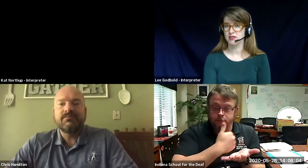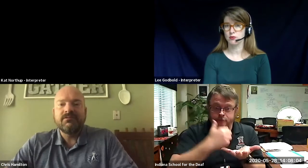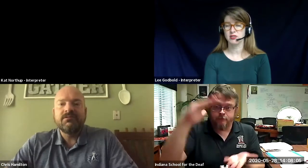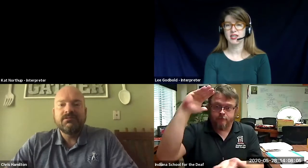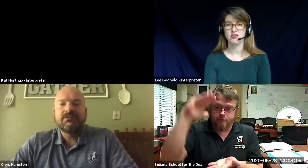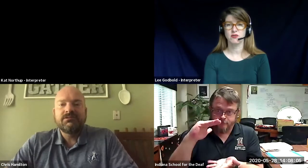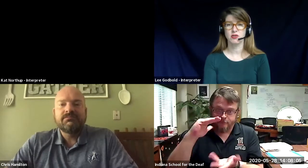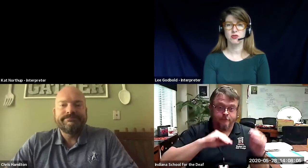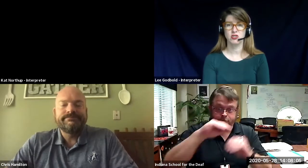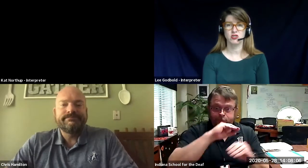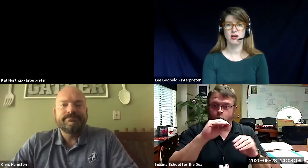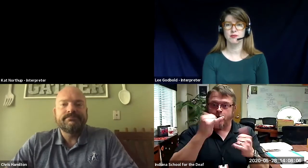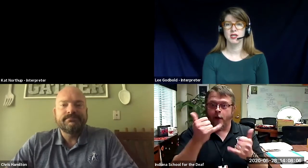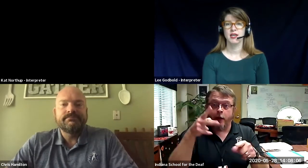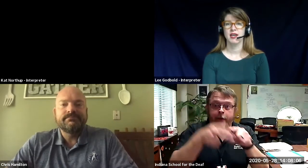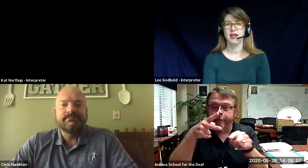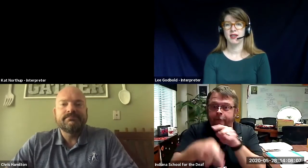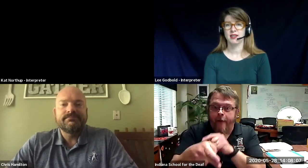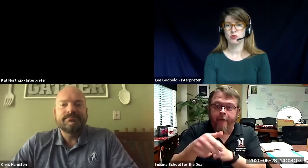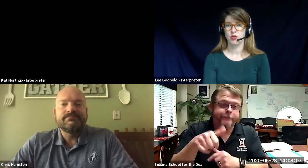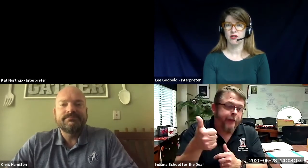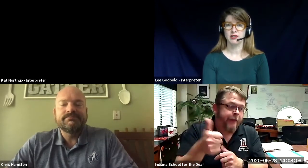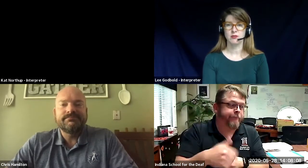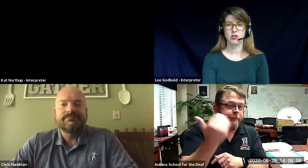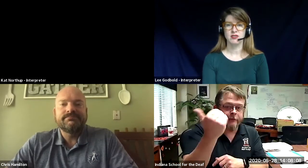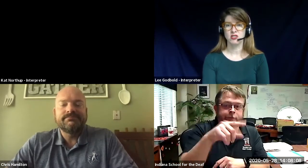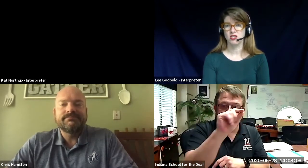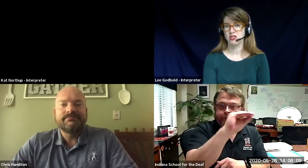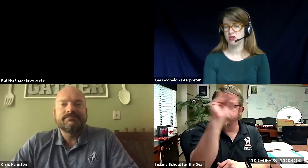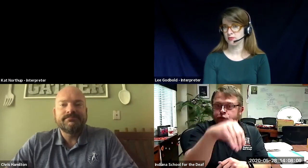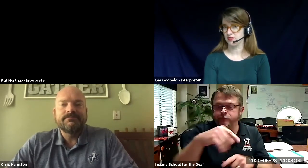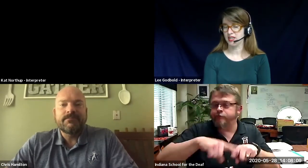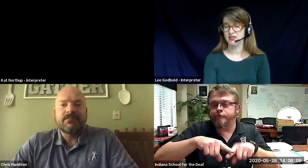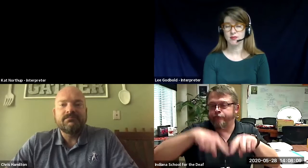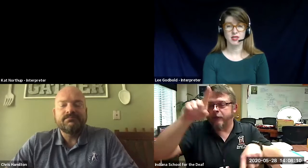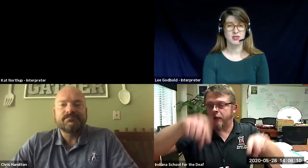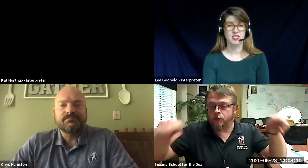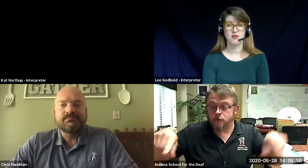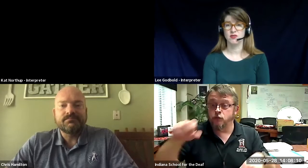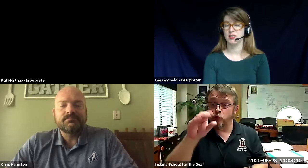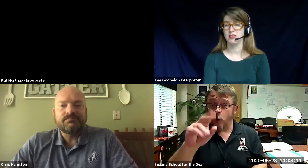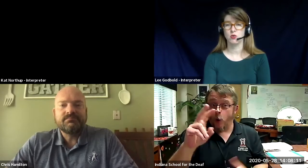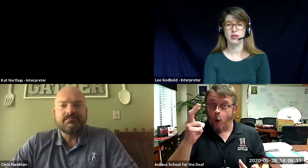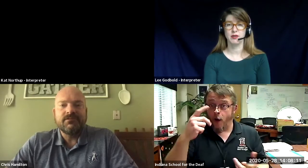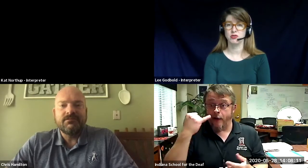Of course, tax revenue has dropped and that's requiring some hard decisions in terms of cuts, sometimes 10, 15,